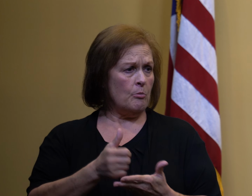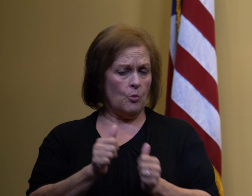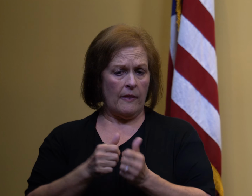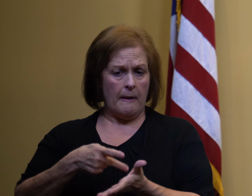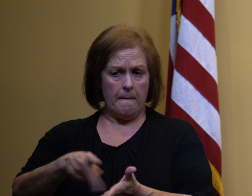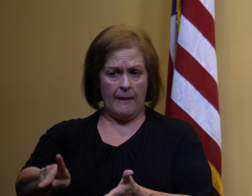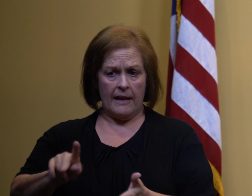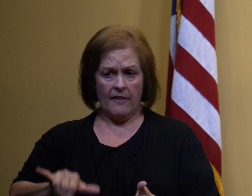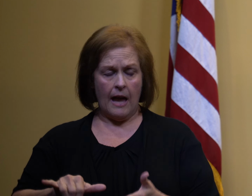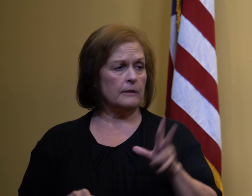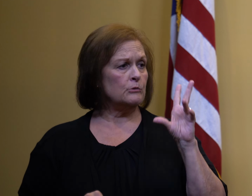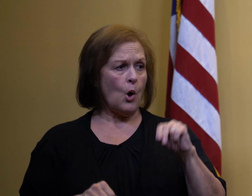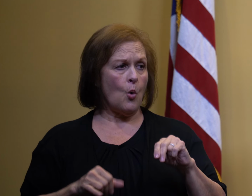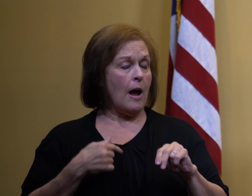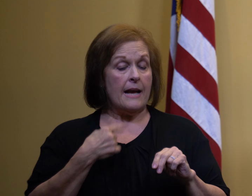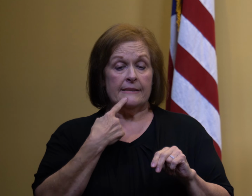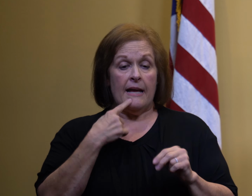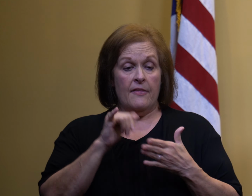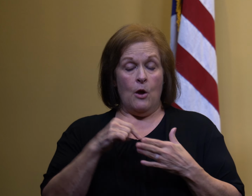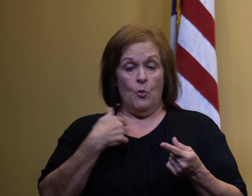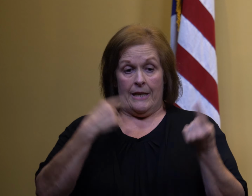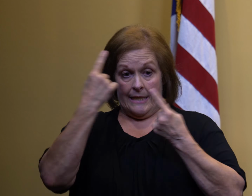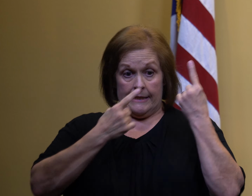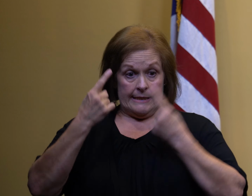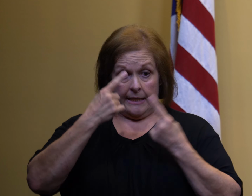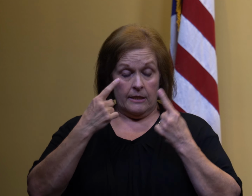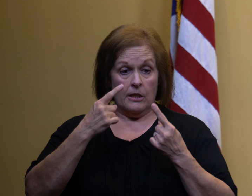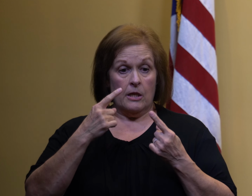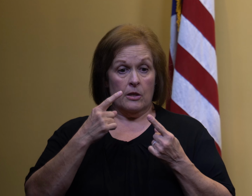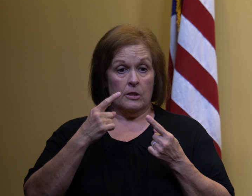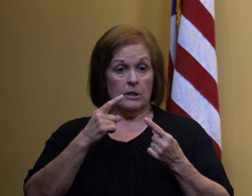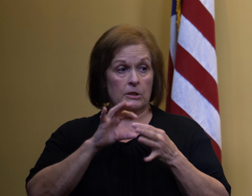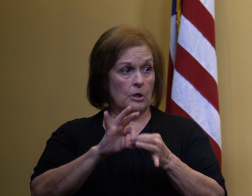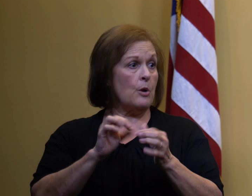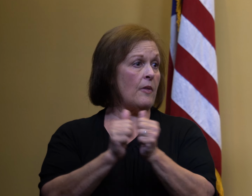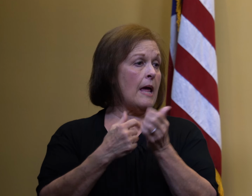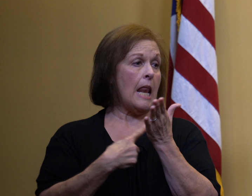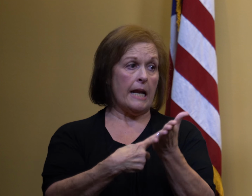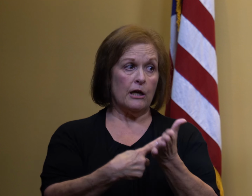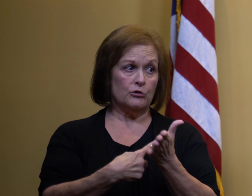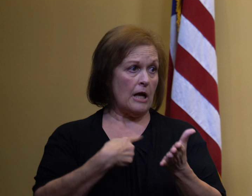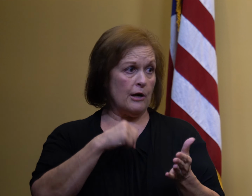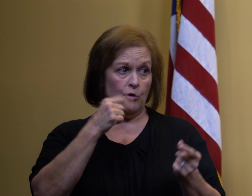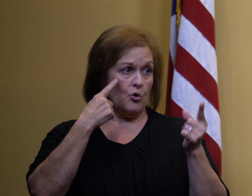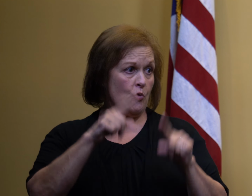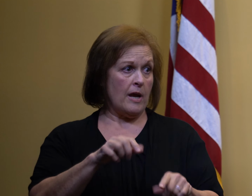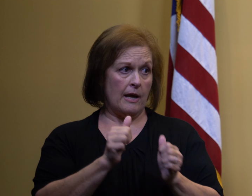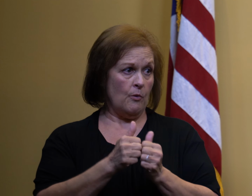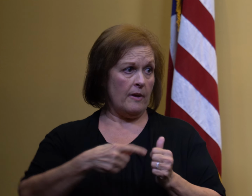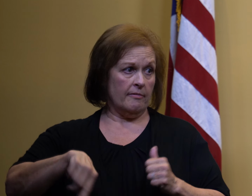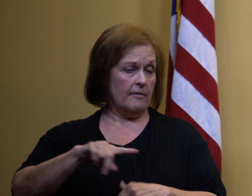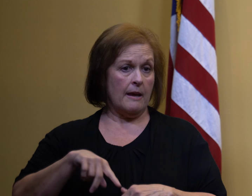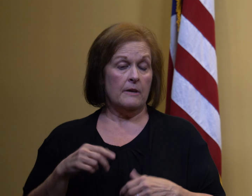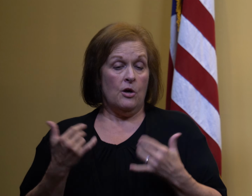that you guys have considered? No. No, I said that we're considering going down the path towards of litigation. I don't agree with any of it. And